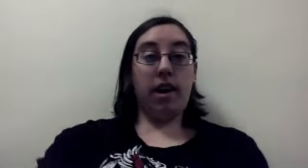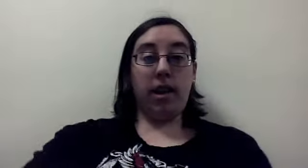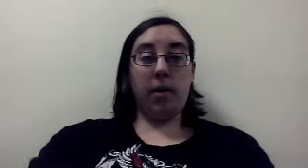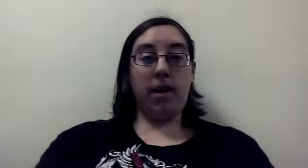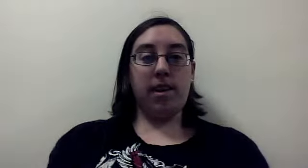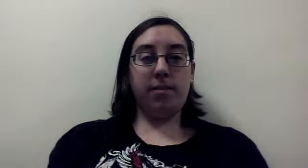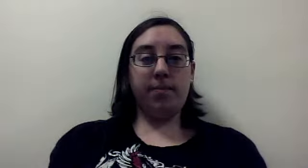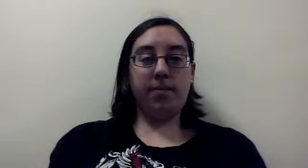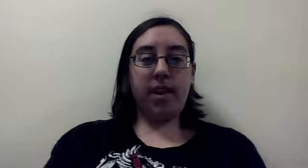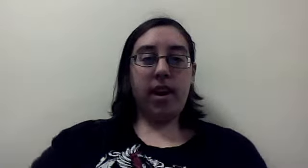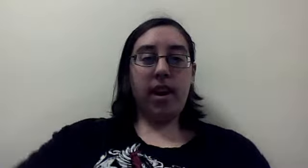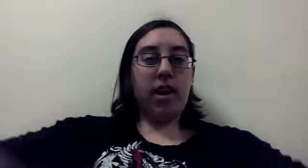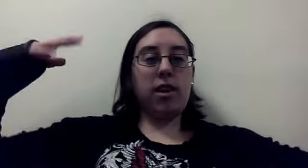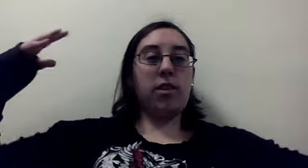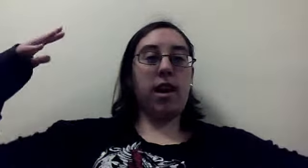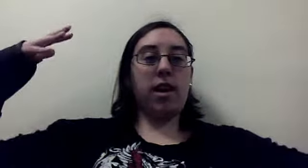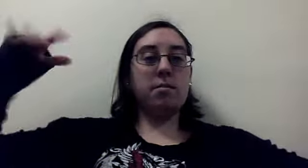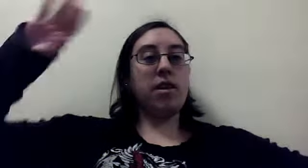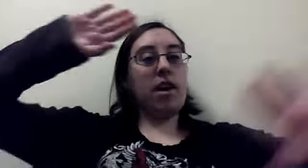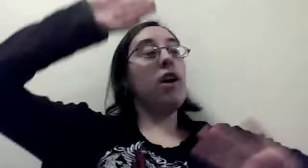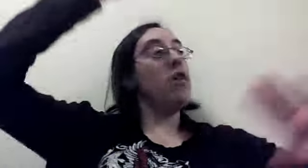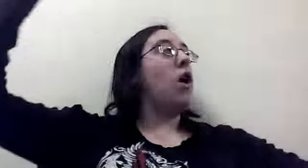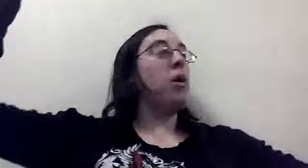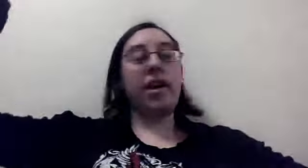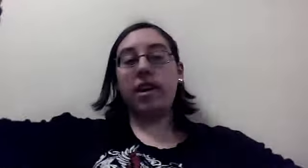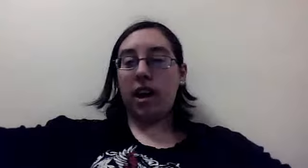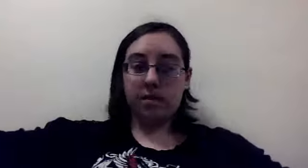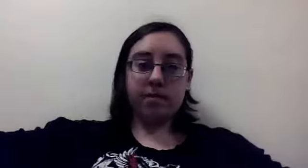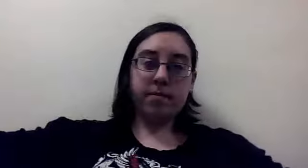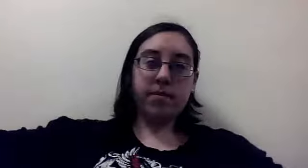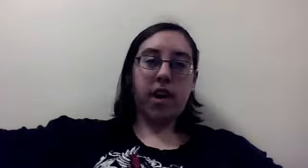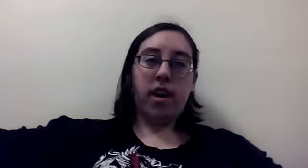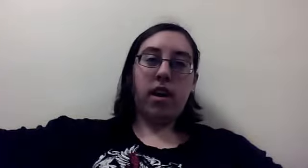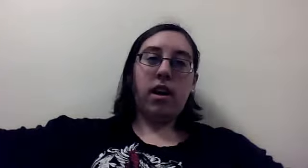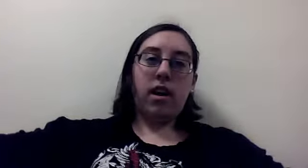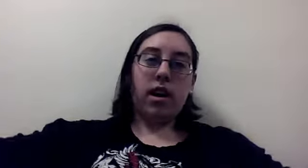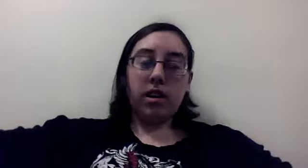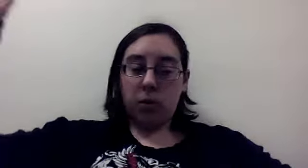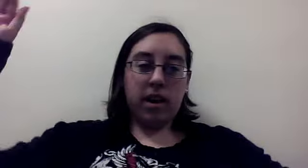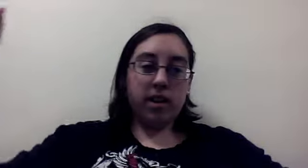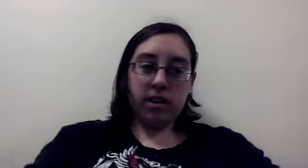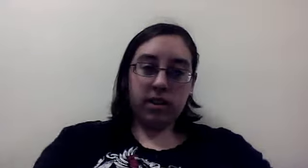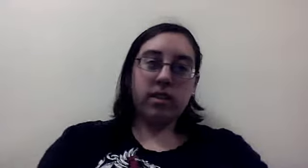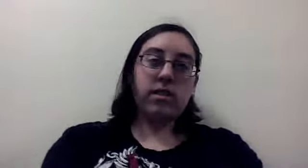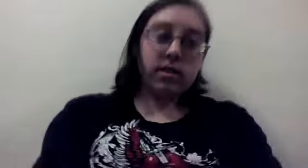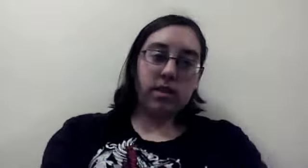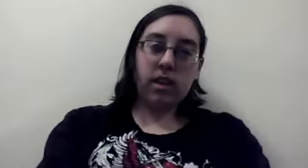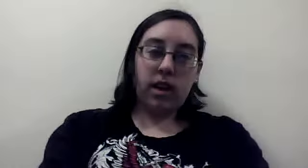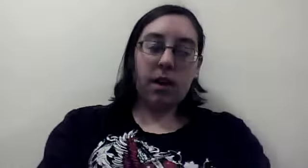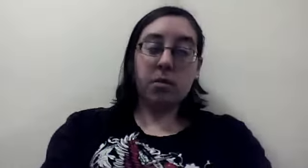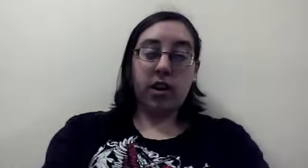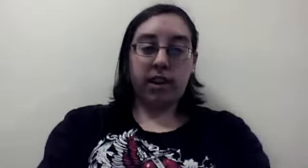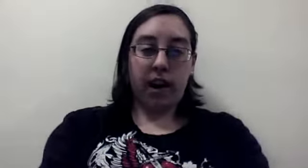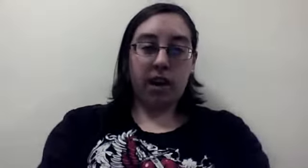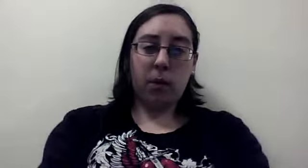Hello again. Here I am, in the hallway again. I swear, I'm starting to hate